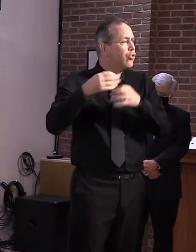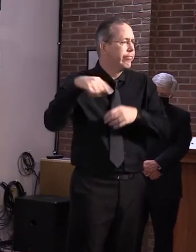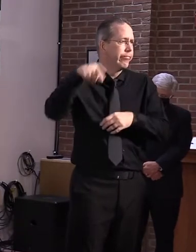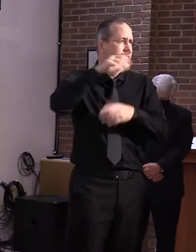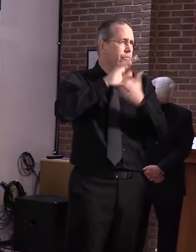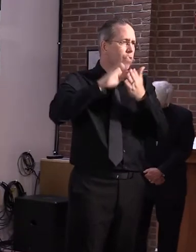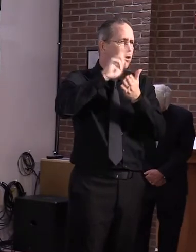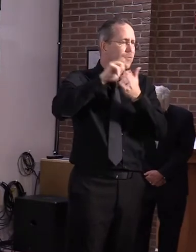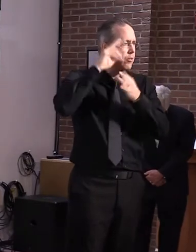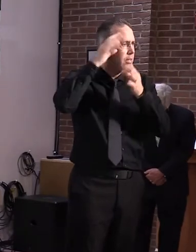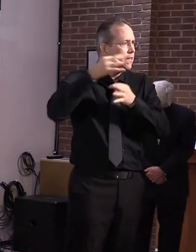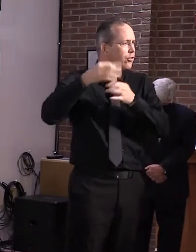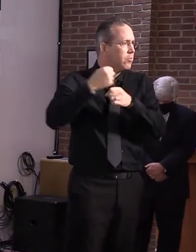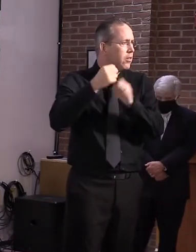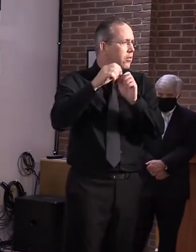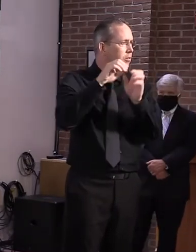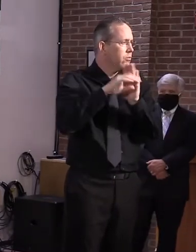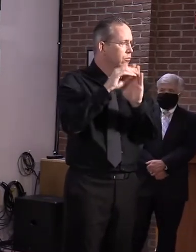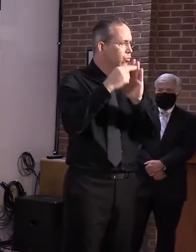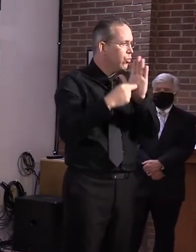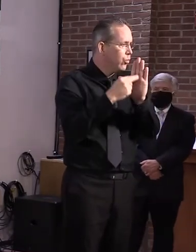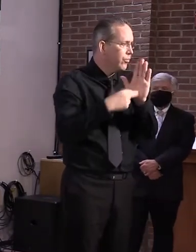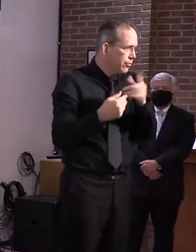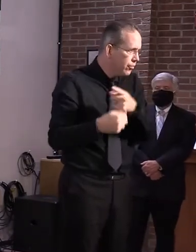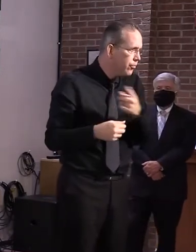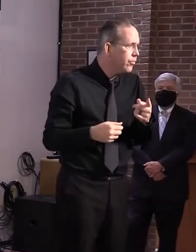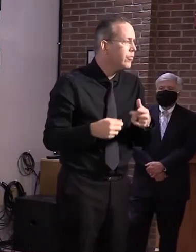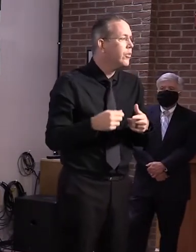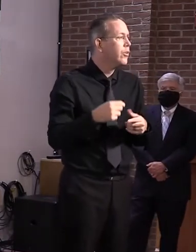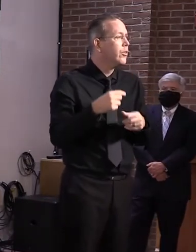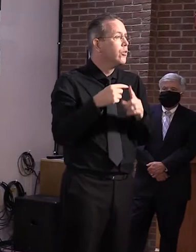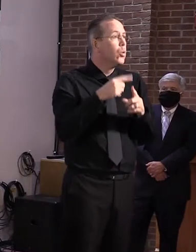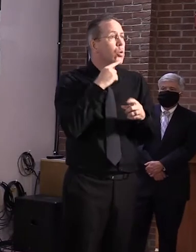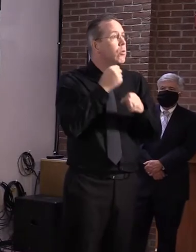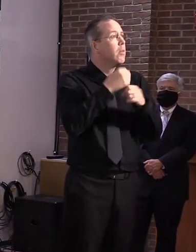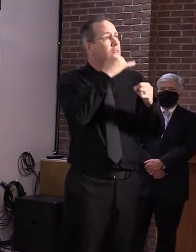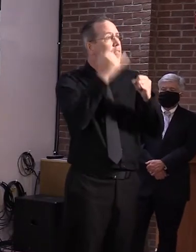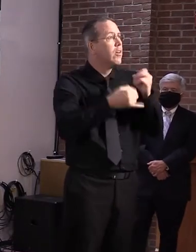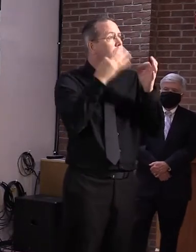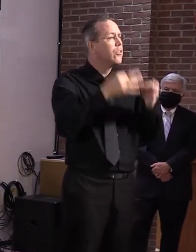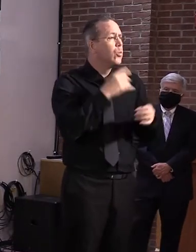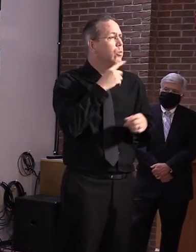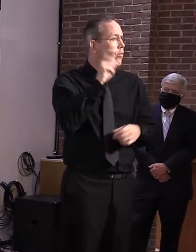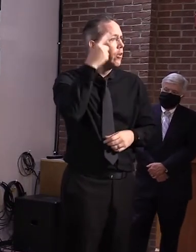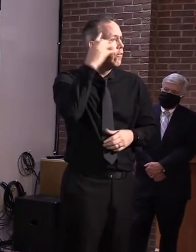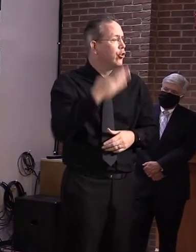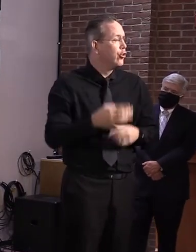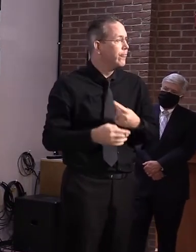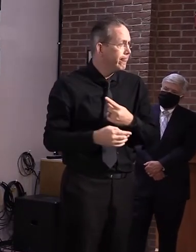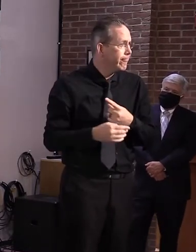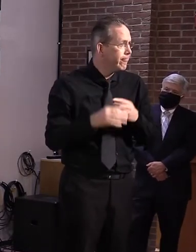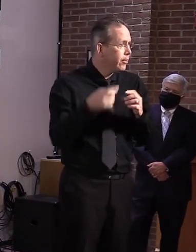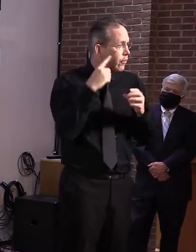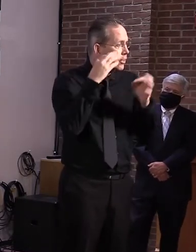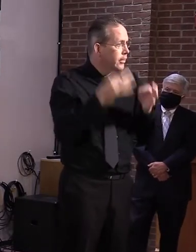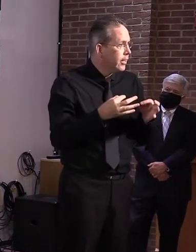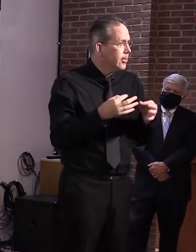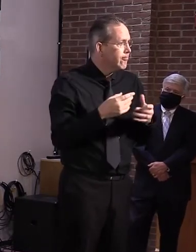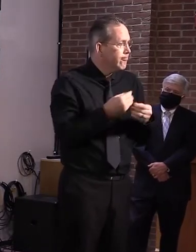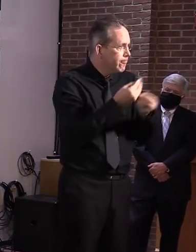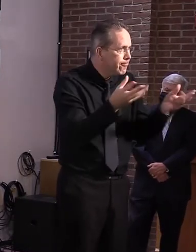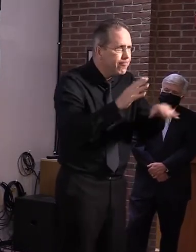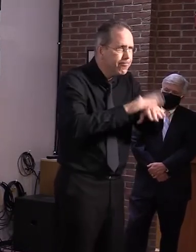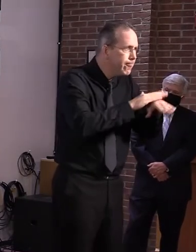state institution especially in a time of emergency, how you're going to operate. And so I think they're trying to preserve